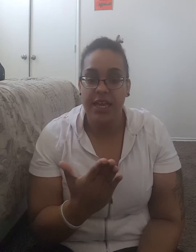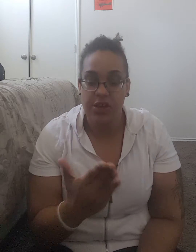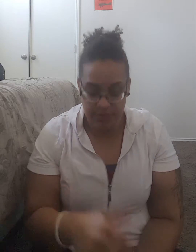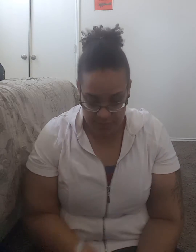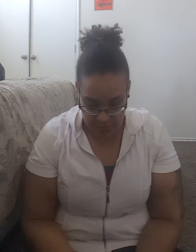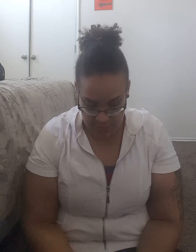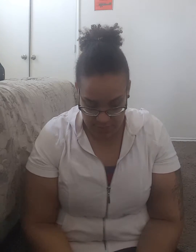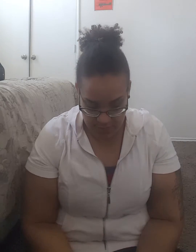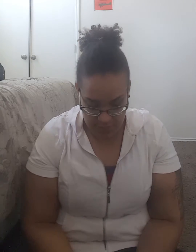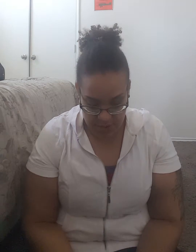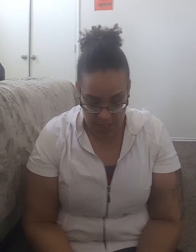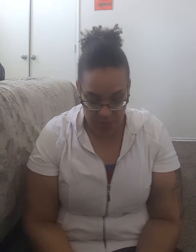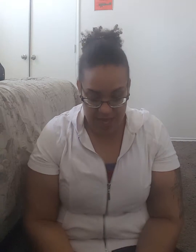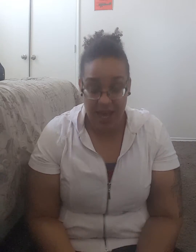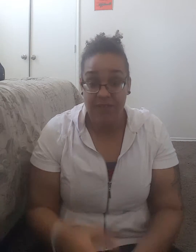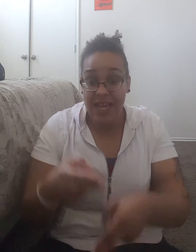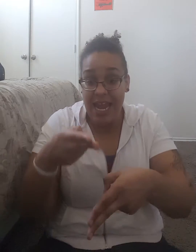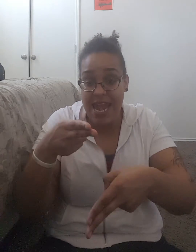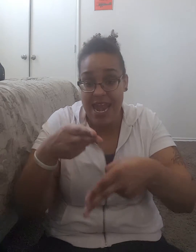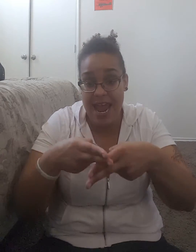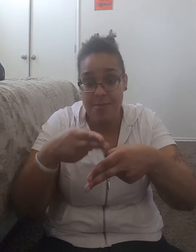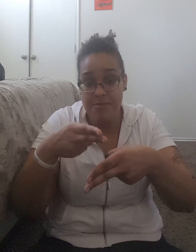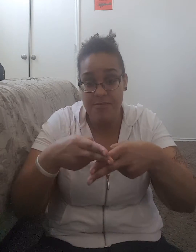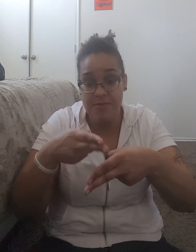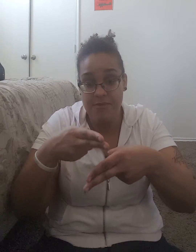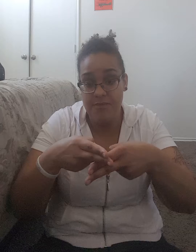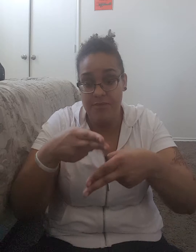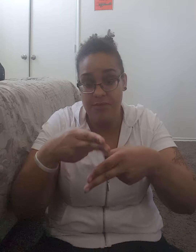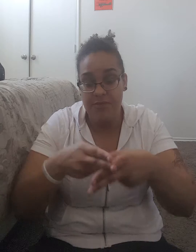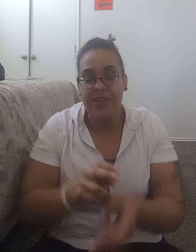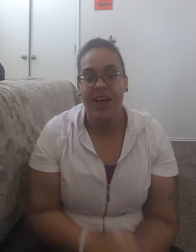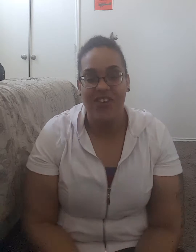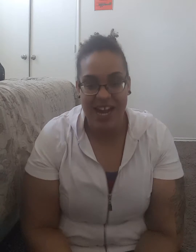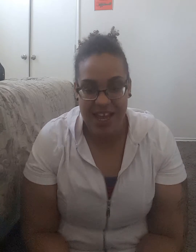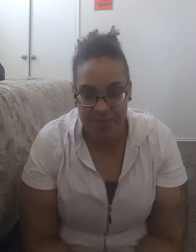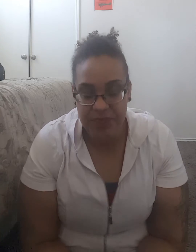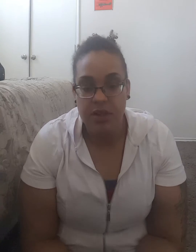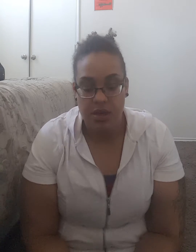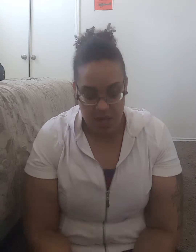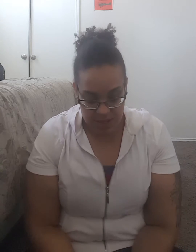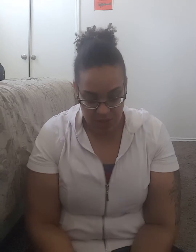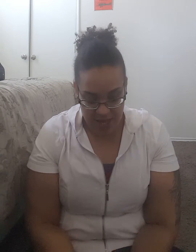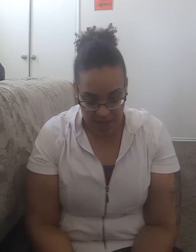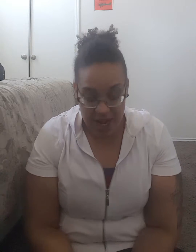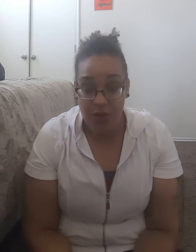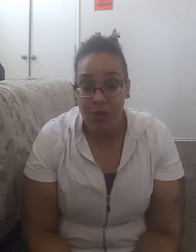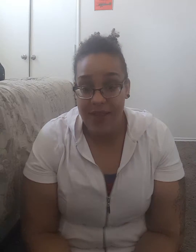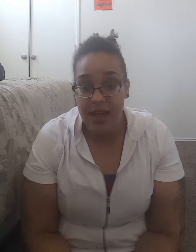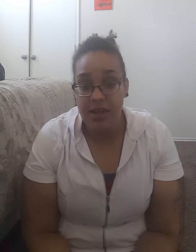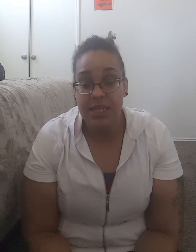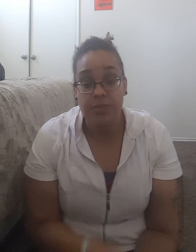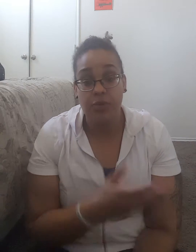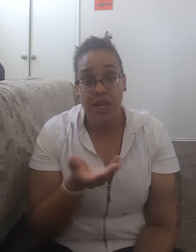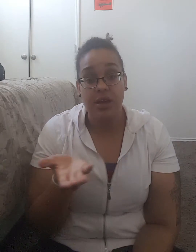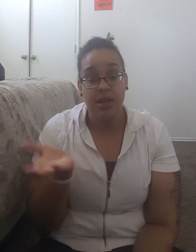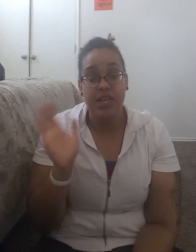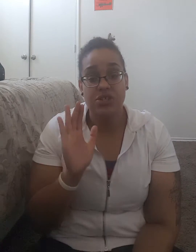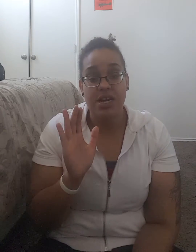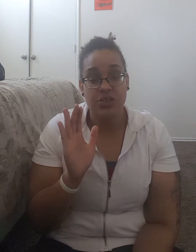you. Then we have name. Alrighty? So another one that is a pretty good introductory